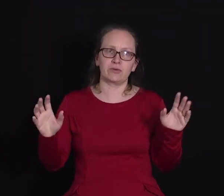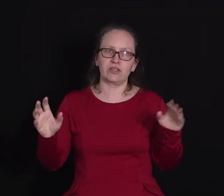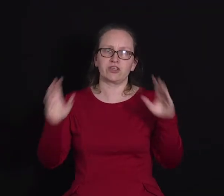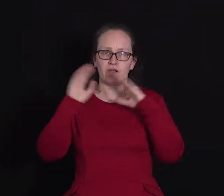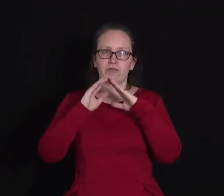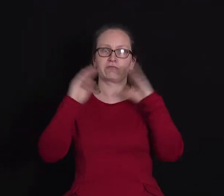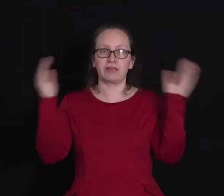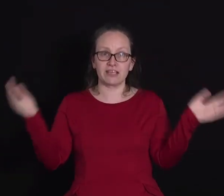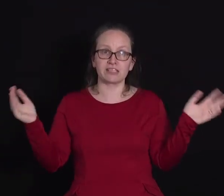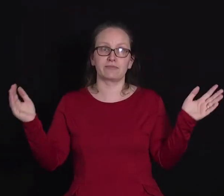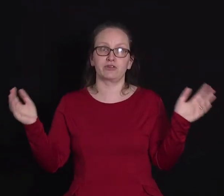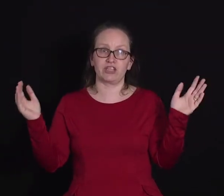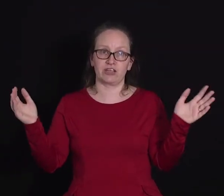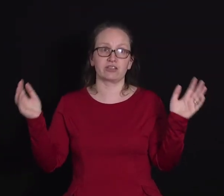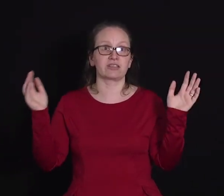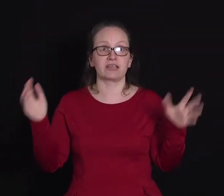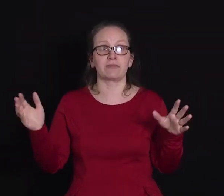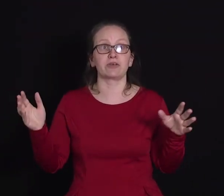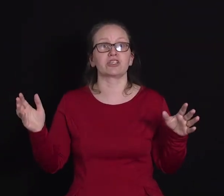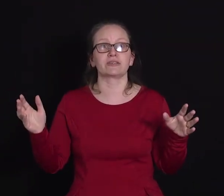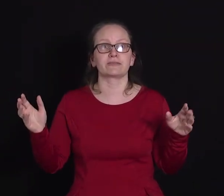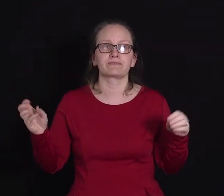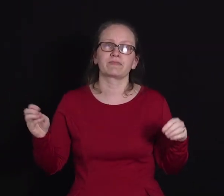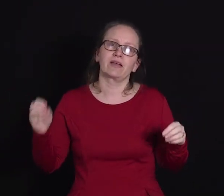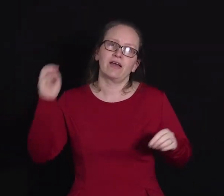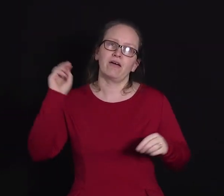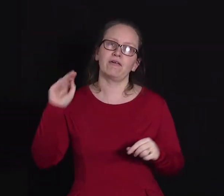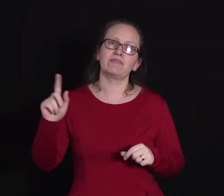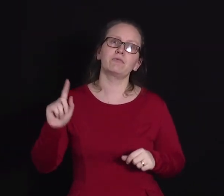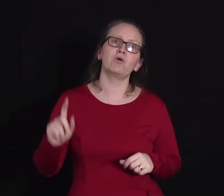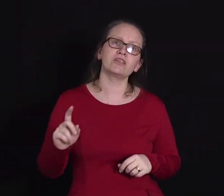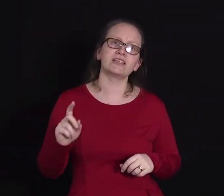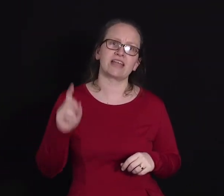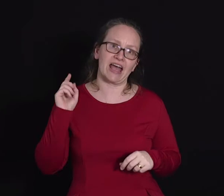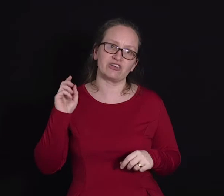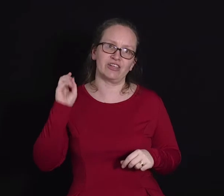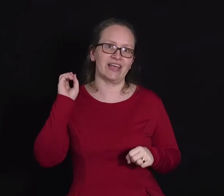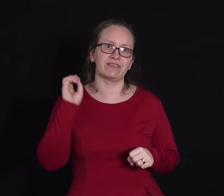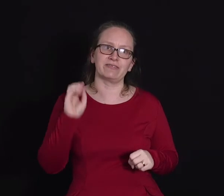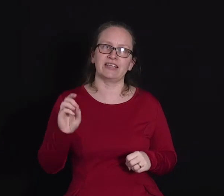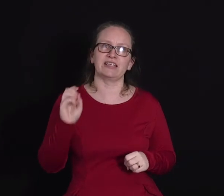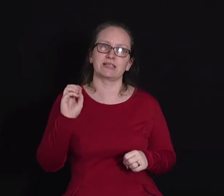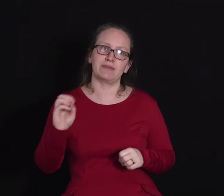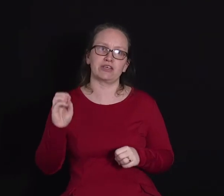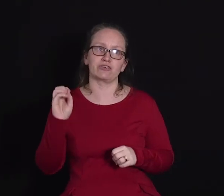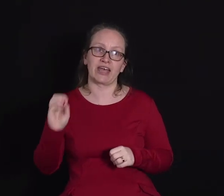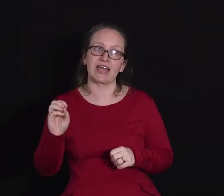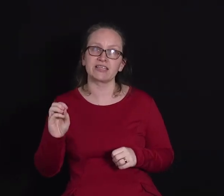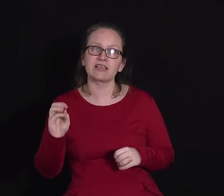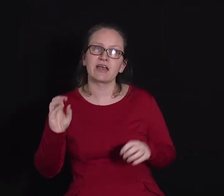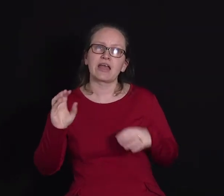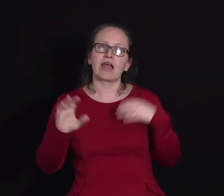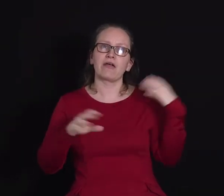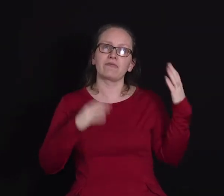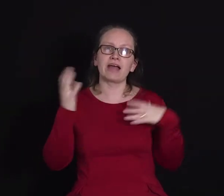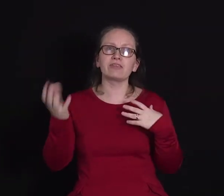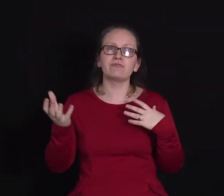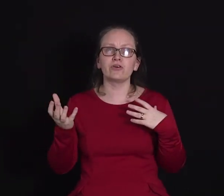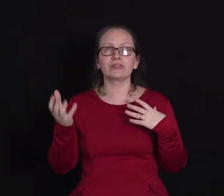liquids over reasonable changes in temperatures. However, water is actually a really special case. Around 4